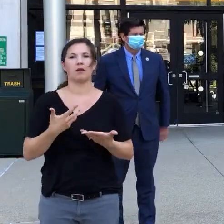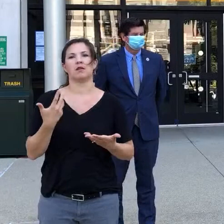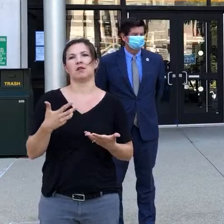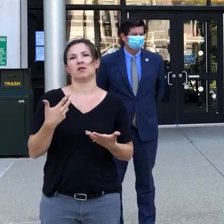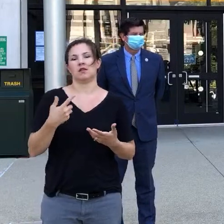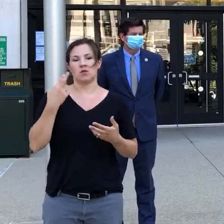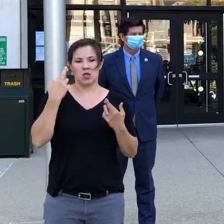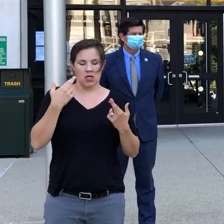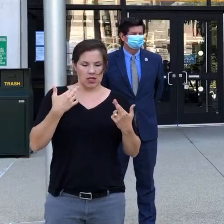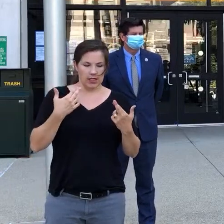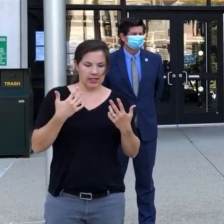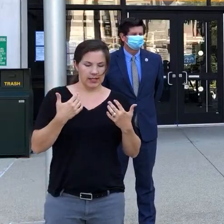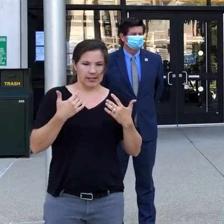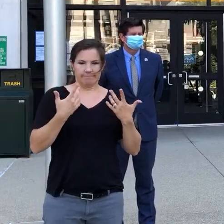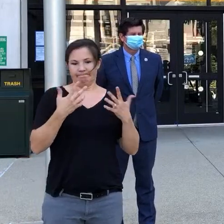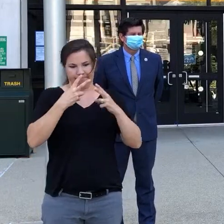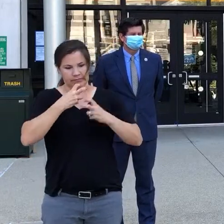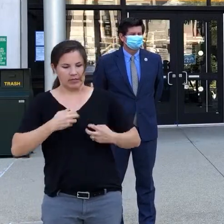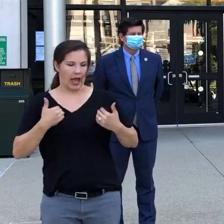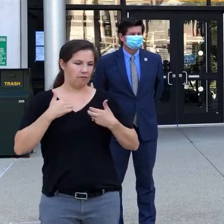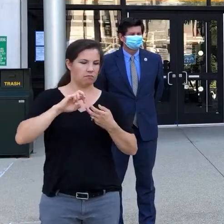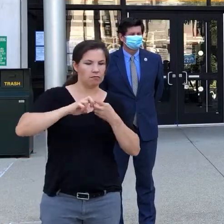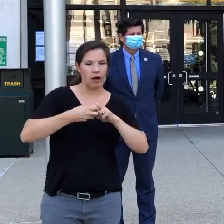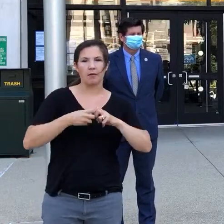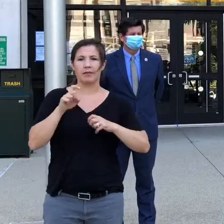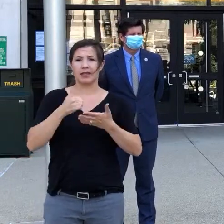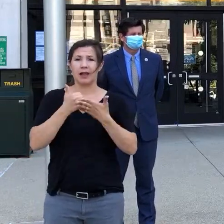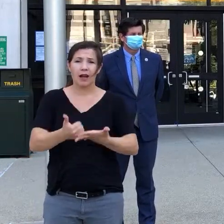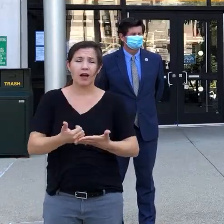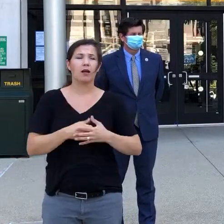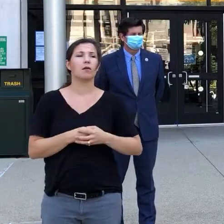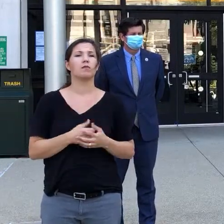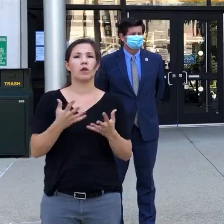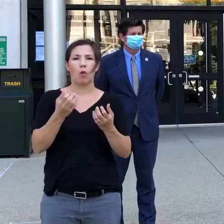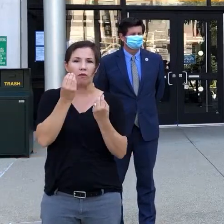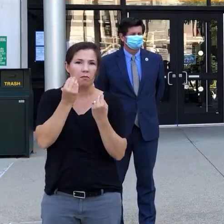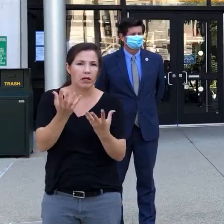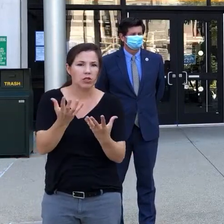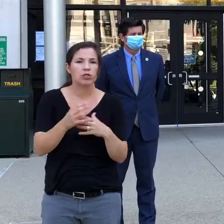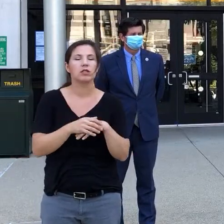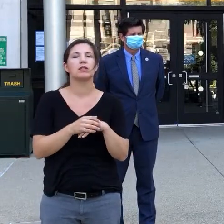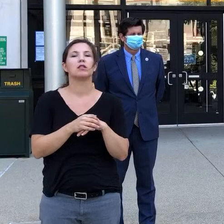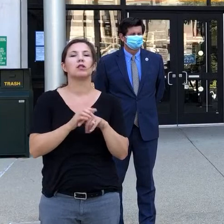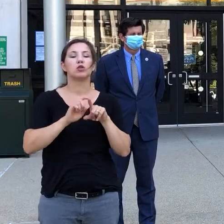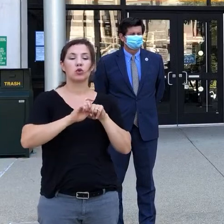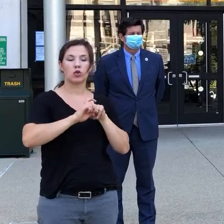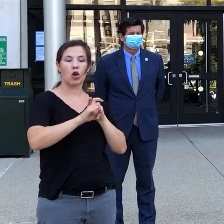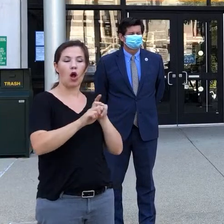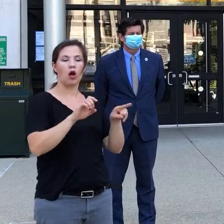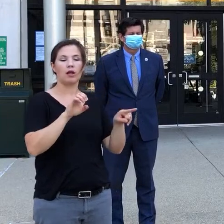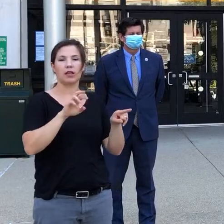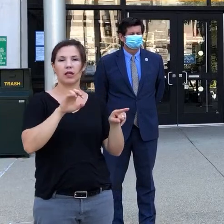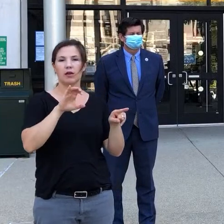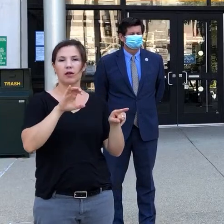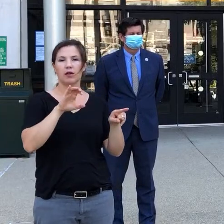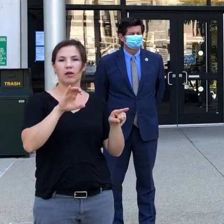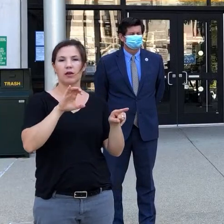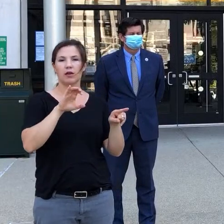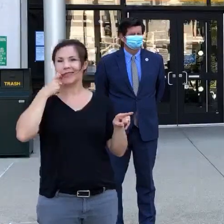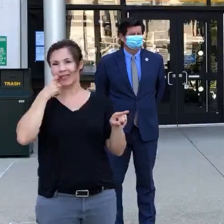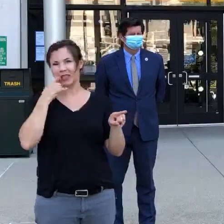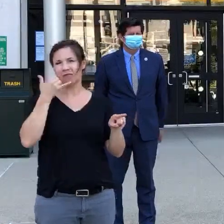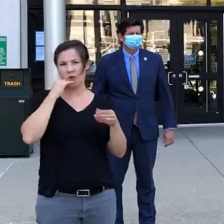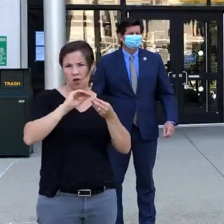they're struggling with a problem and they want to get help, or they just want to get information, you can call our Erie County Addictions